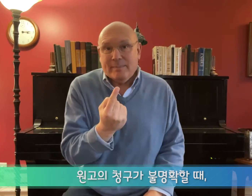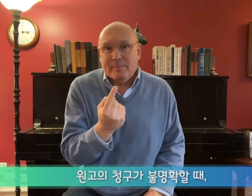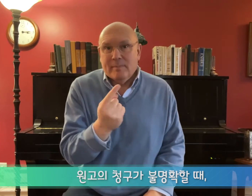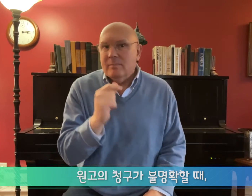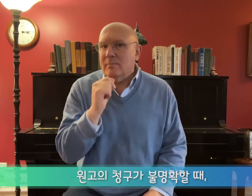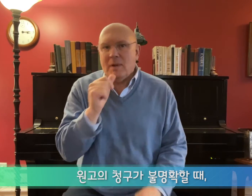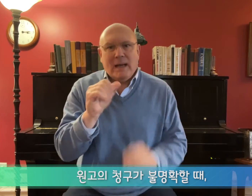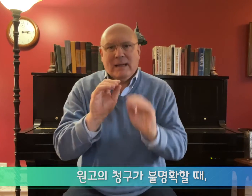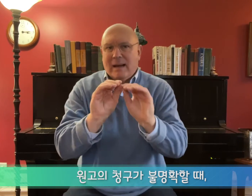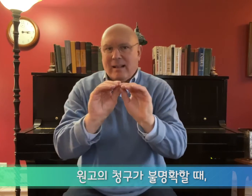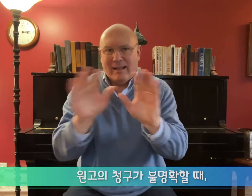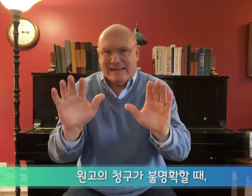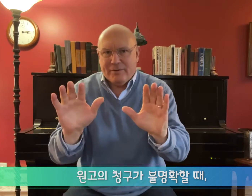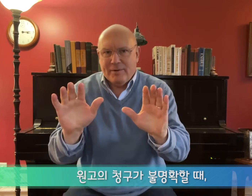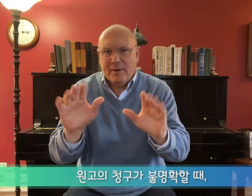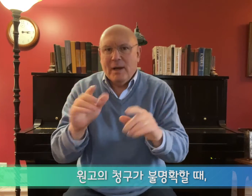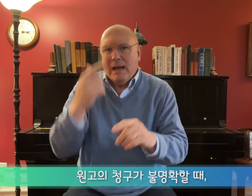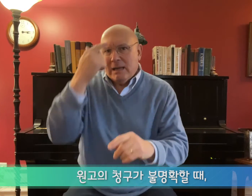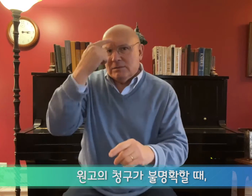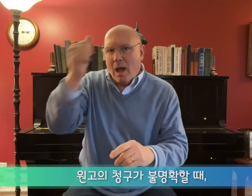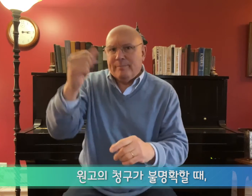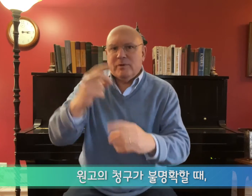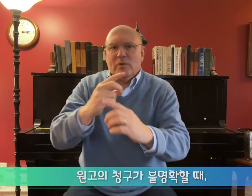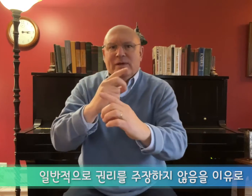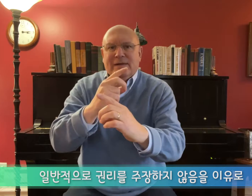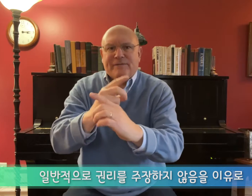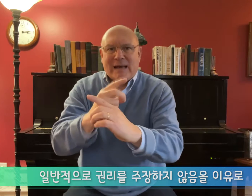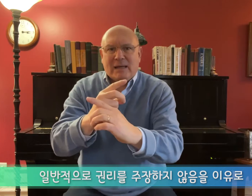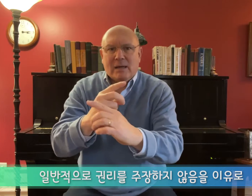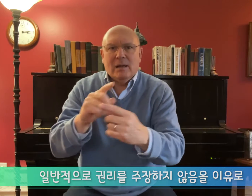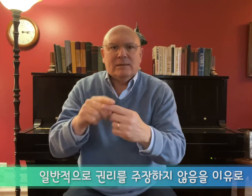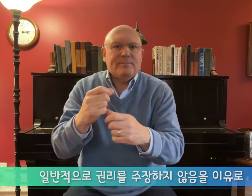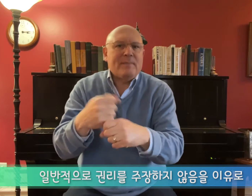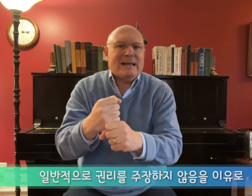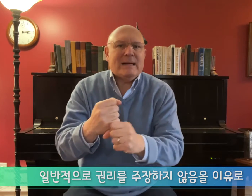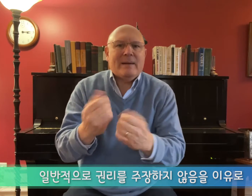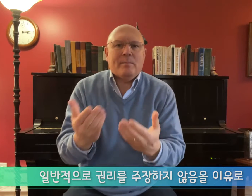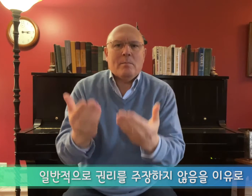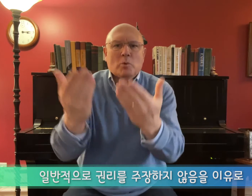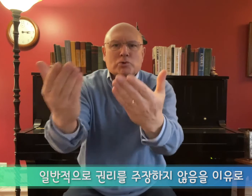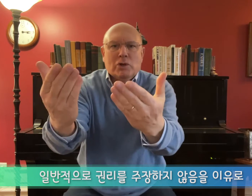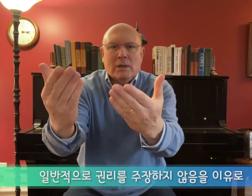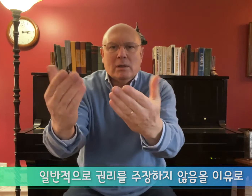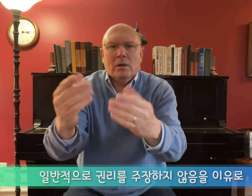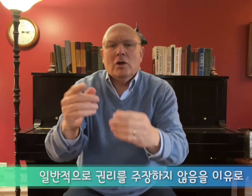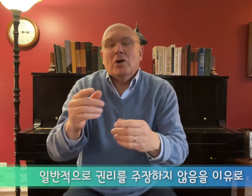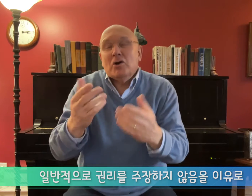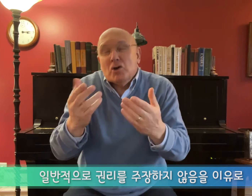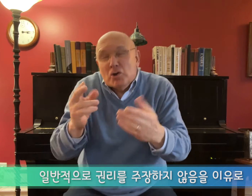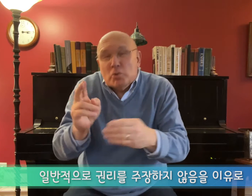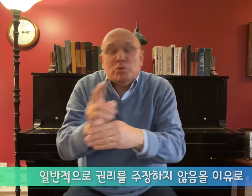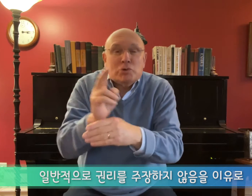If a plaintiff's claim is unclear, it is up to the defendant to make a motion.